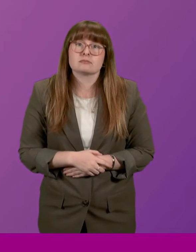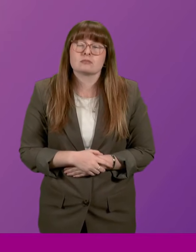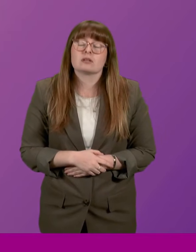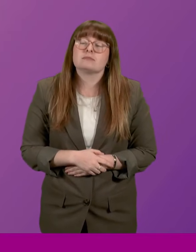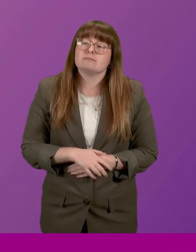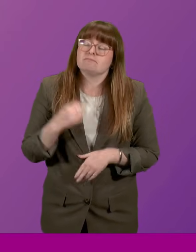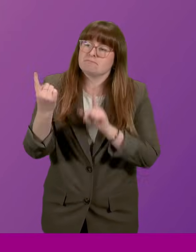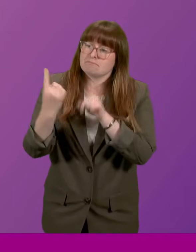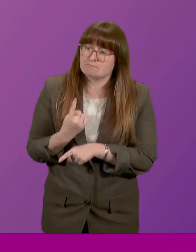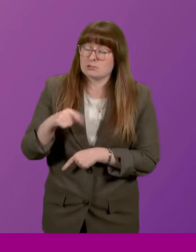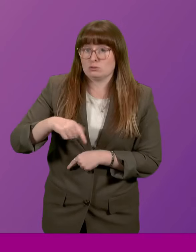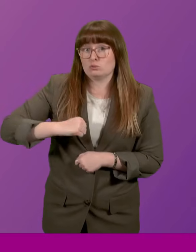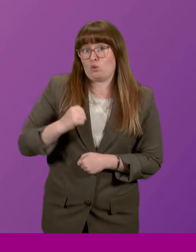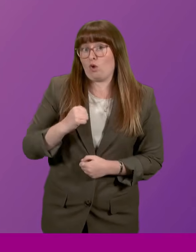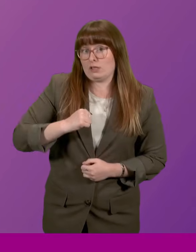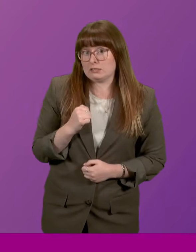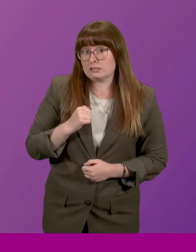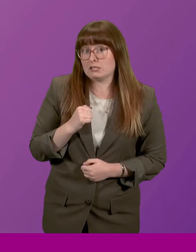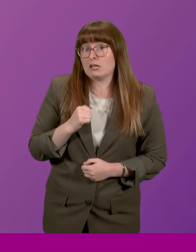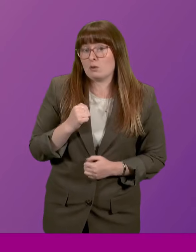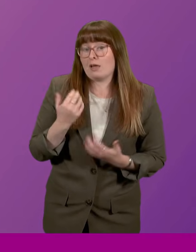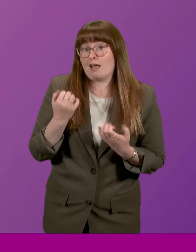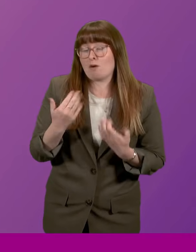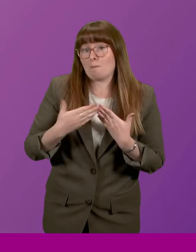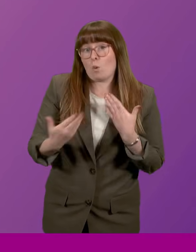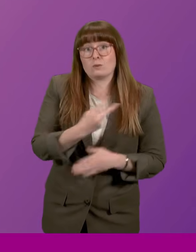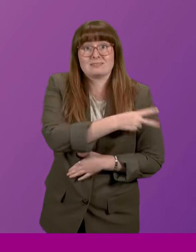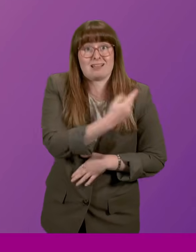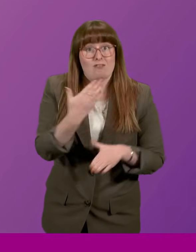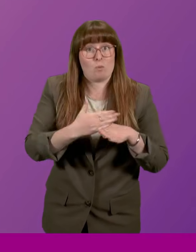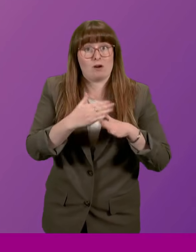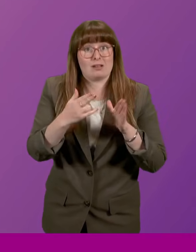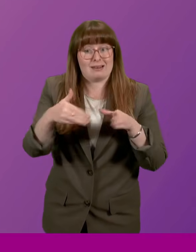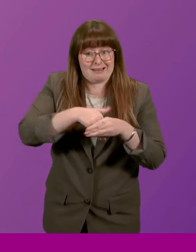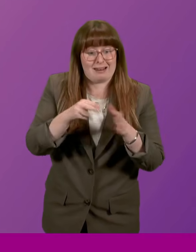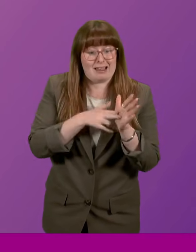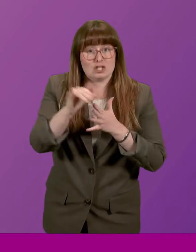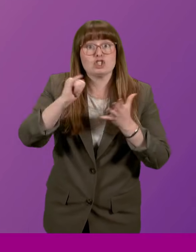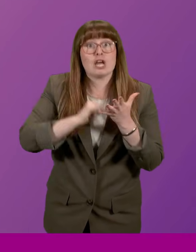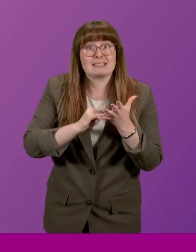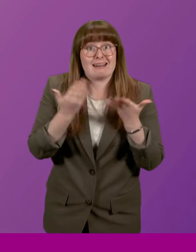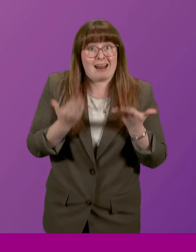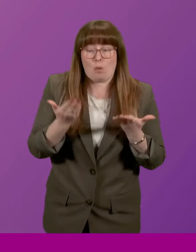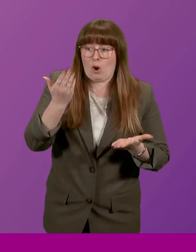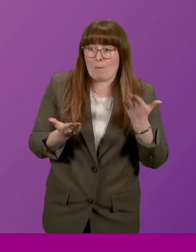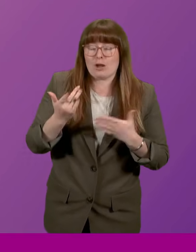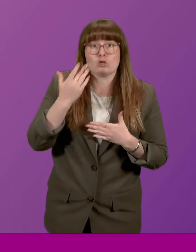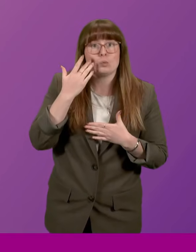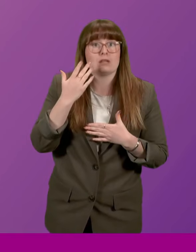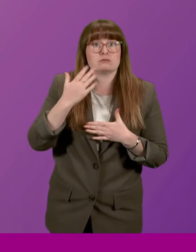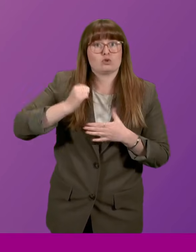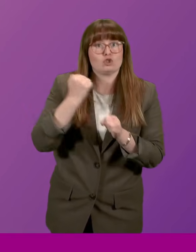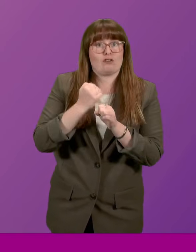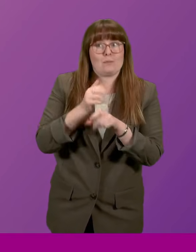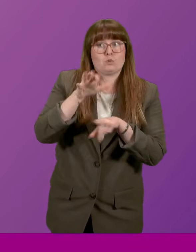Presiding Officer, in Scotland there are more staff working in our National Health Service now than when this government took office. There are